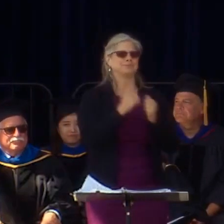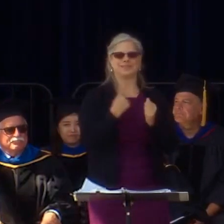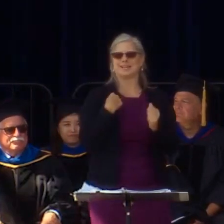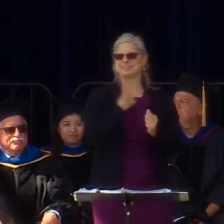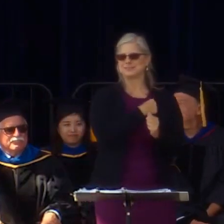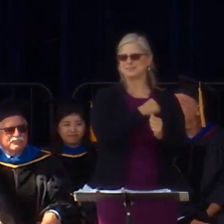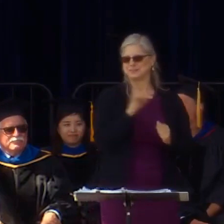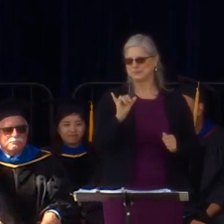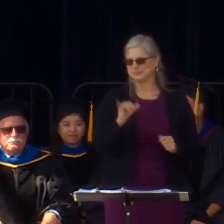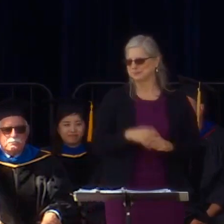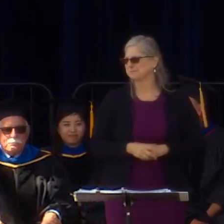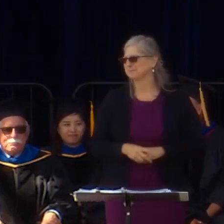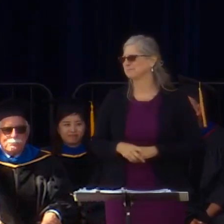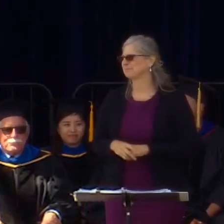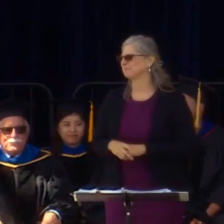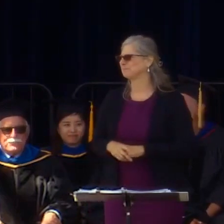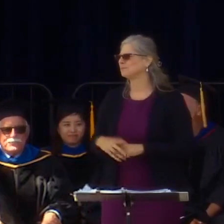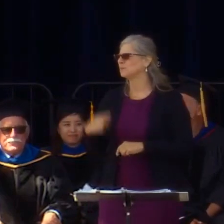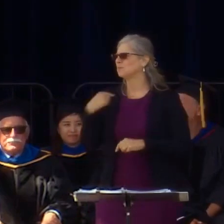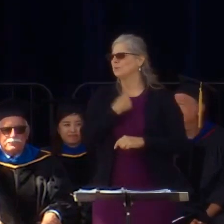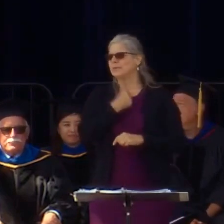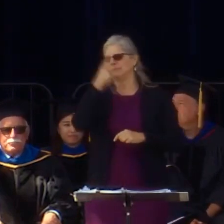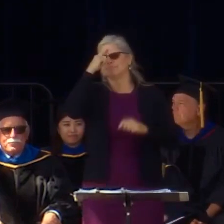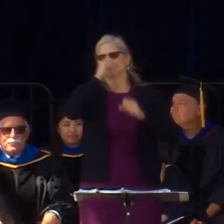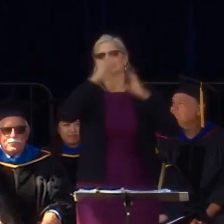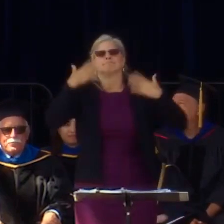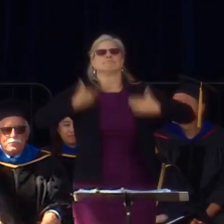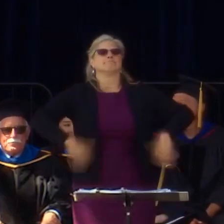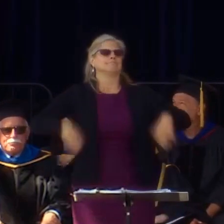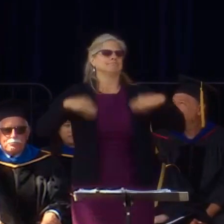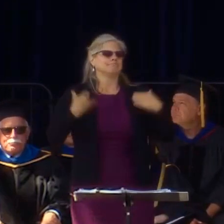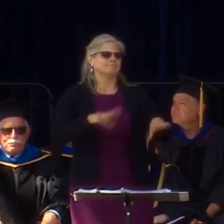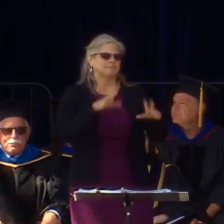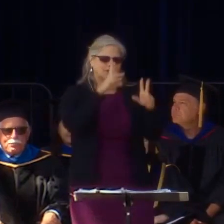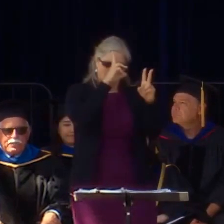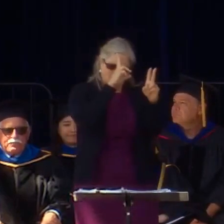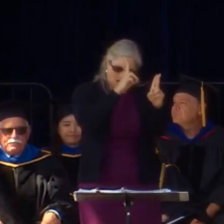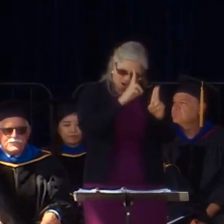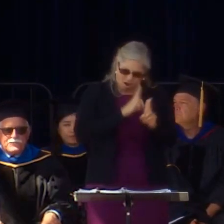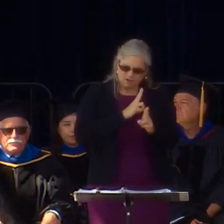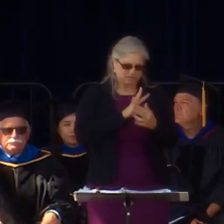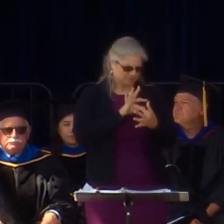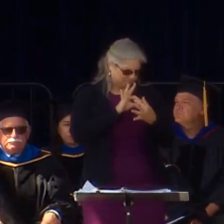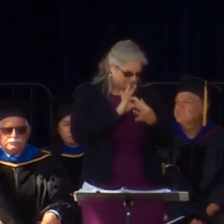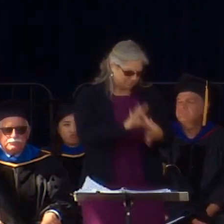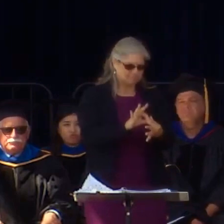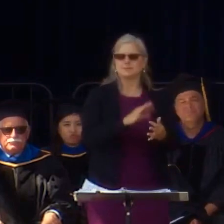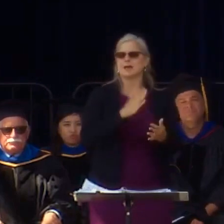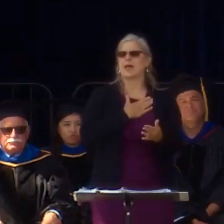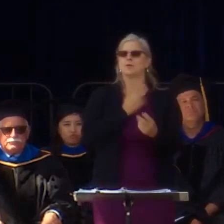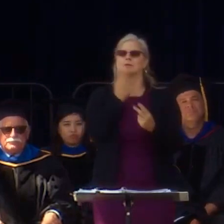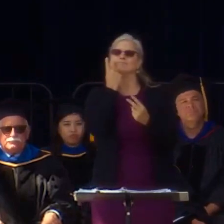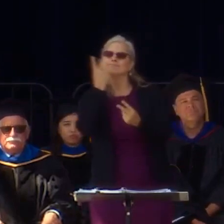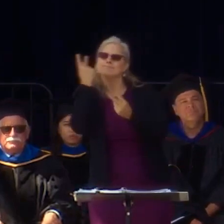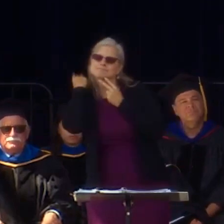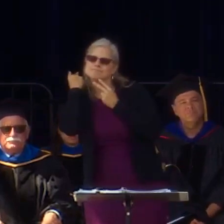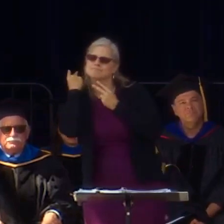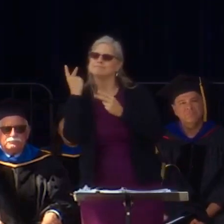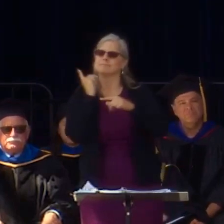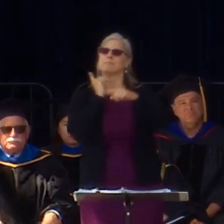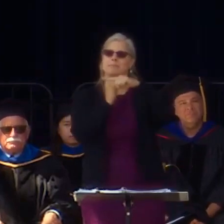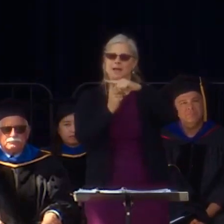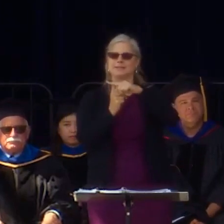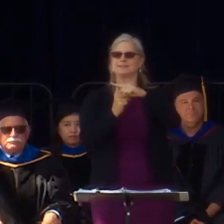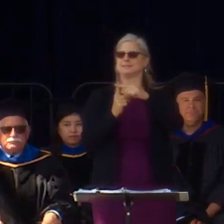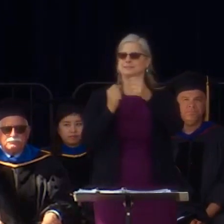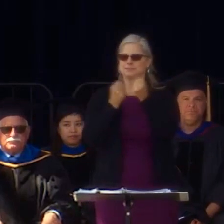us too. We consider it a huge honor to be connected in this way to our precious memories while supporting